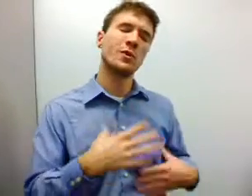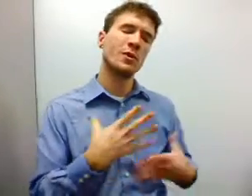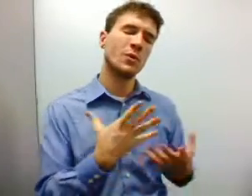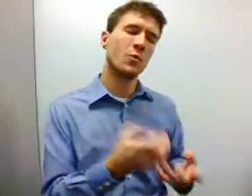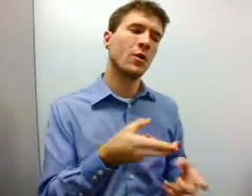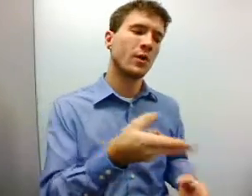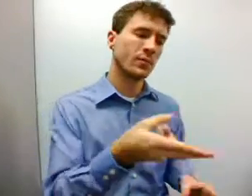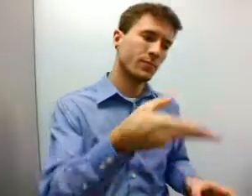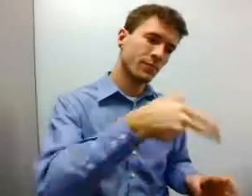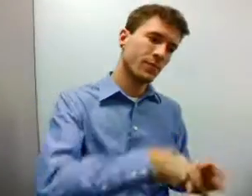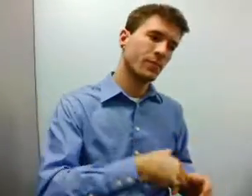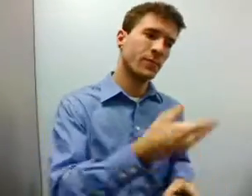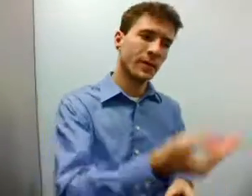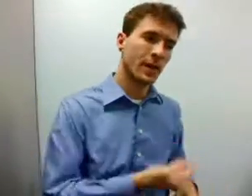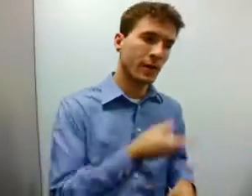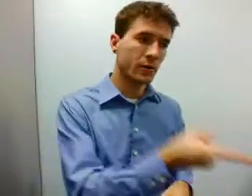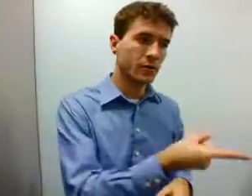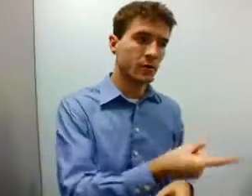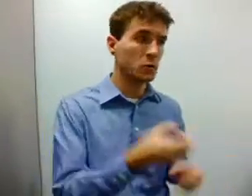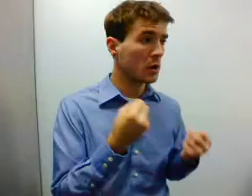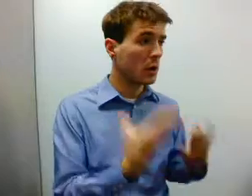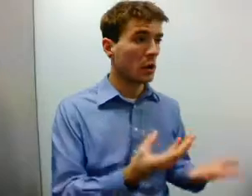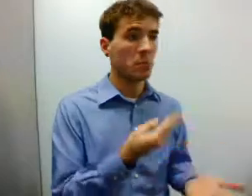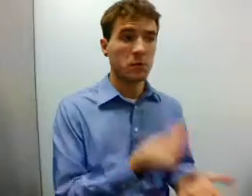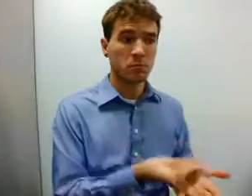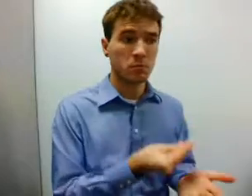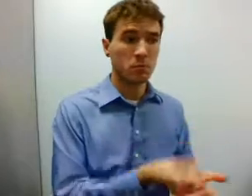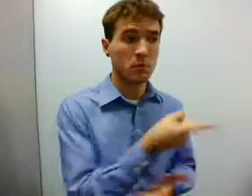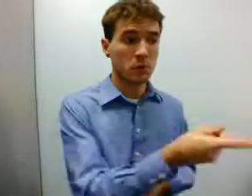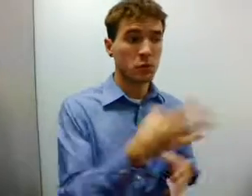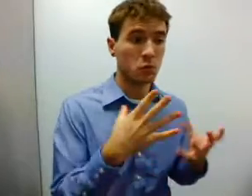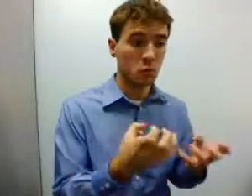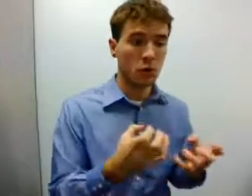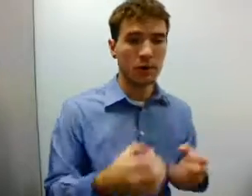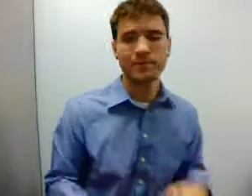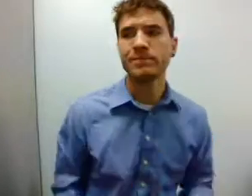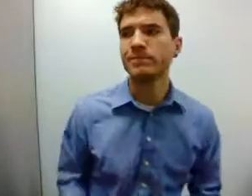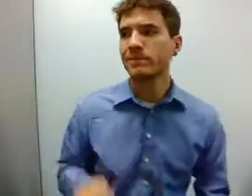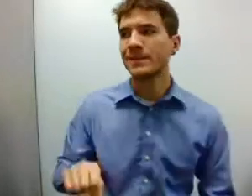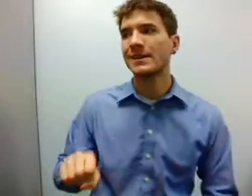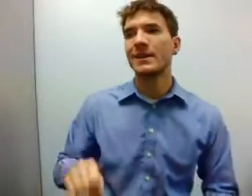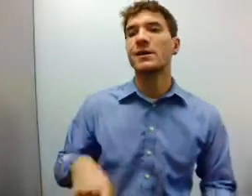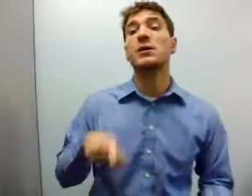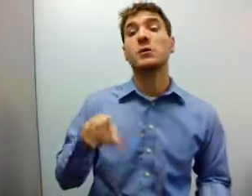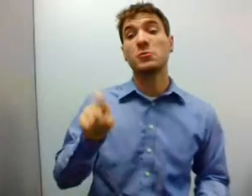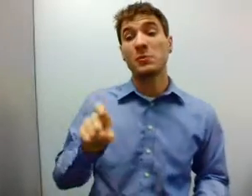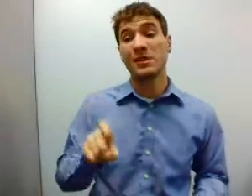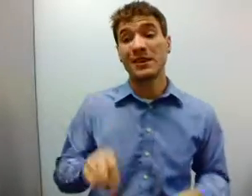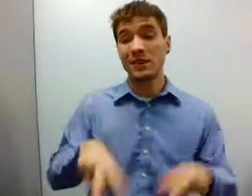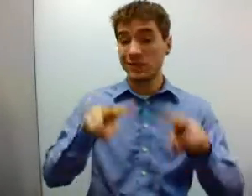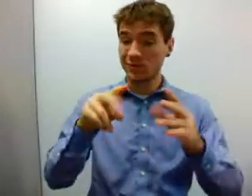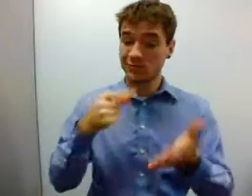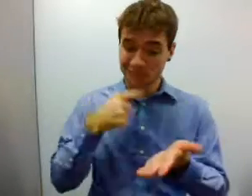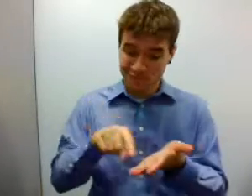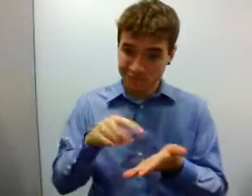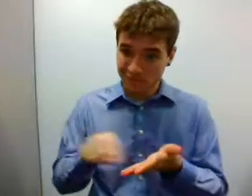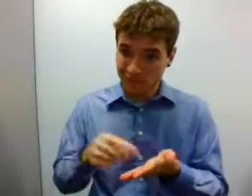Salary.com, Indeed.com, Monster, Hot Jobs, a lot of them have salary calculators associated with them now. So you can look up the job title in